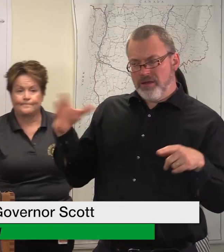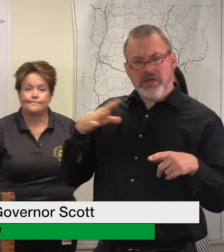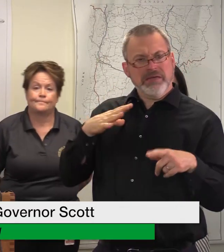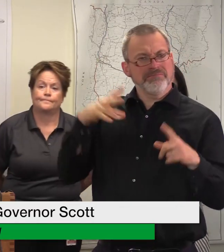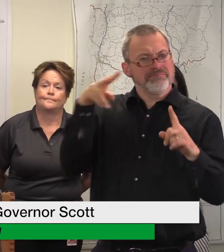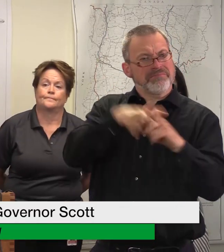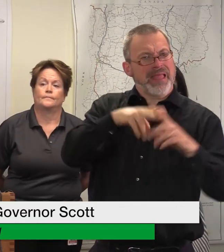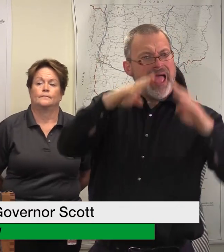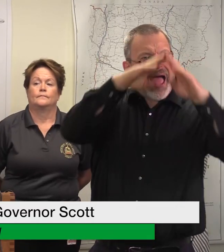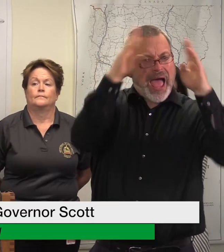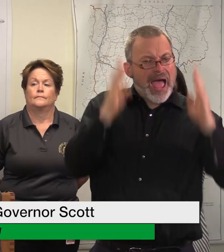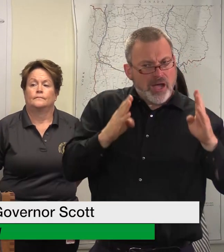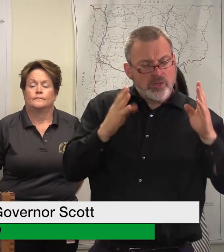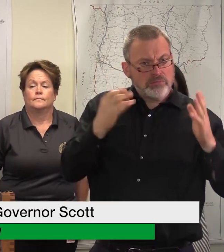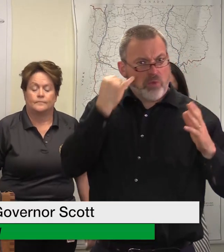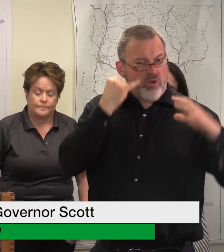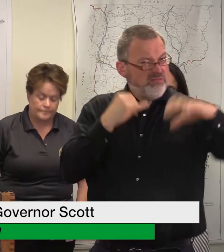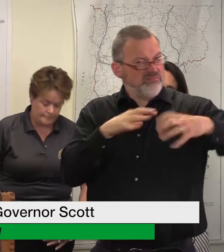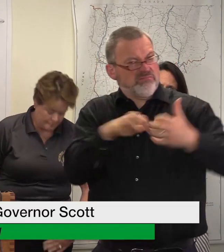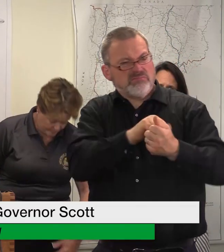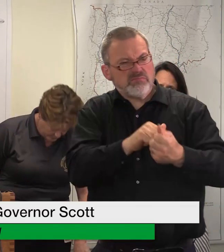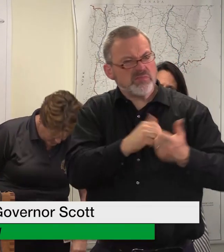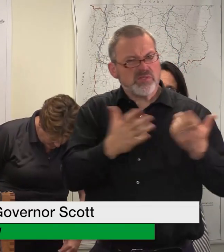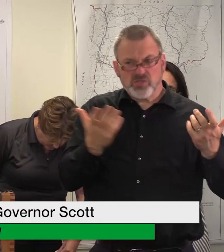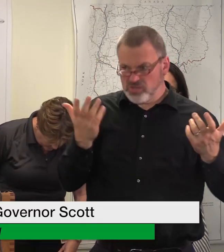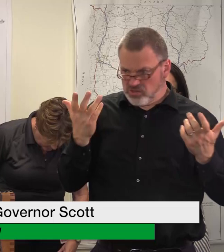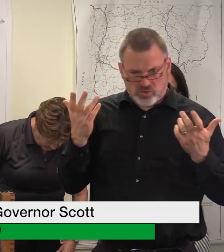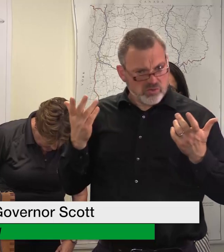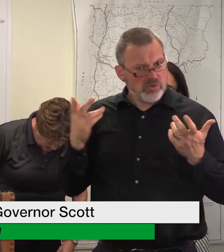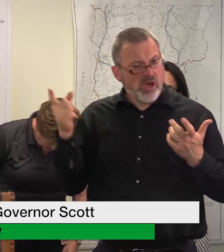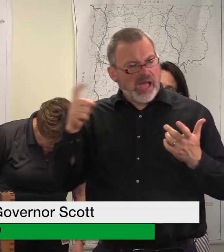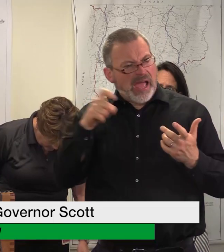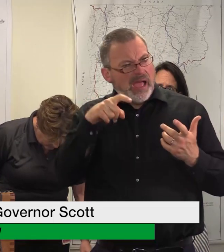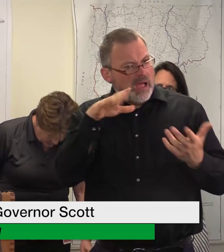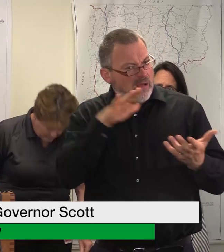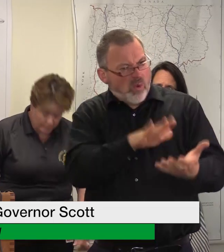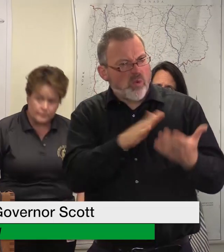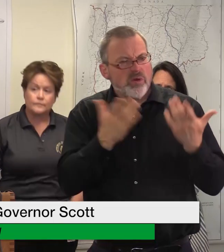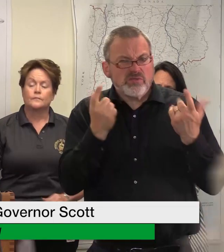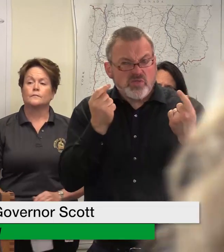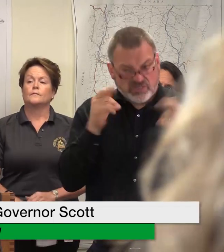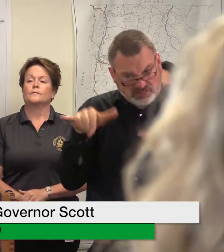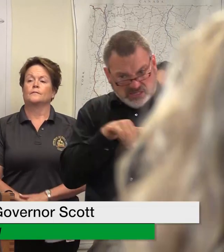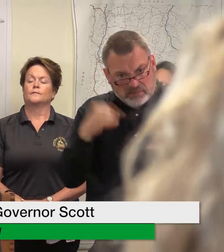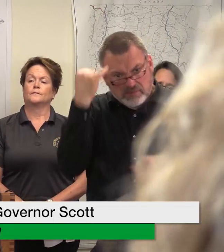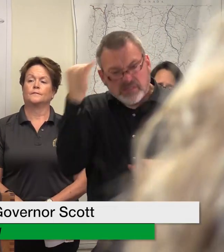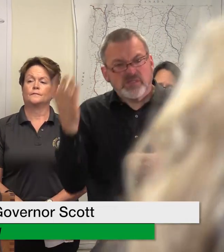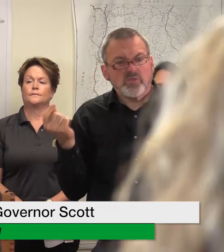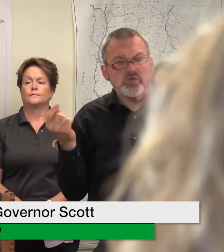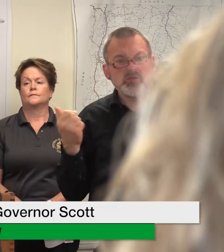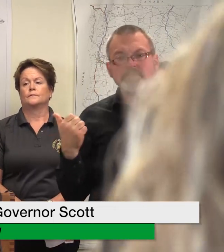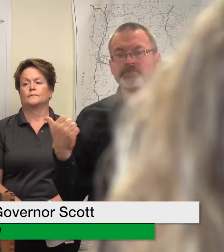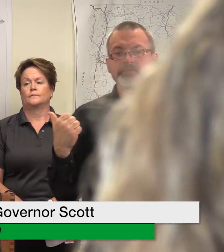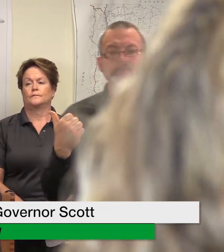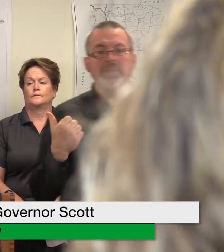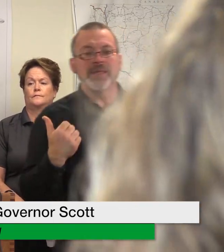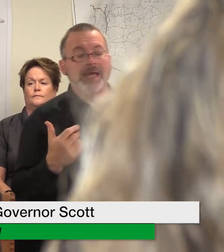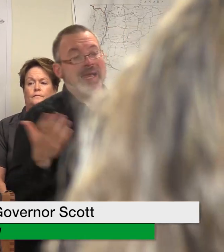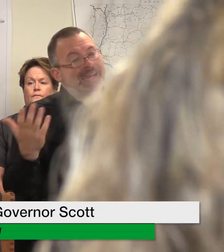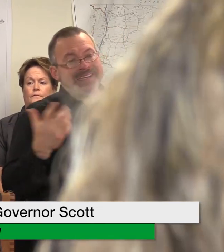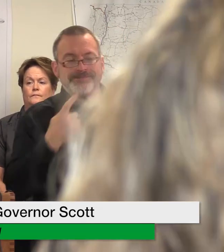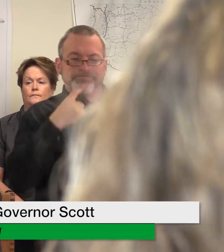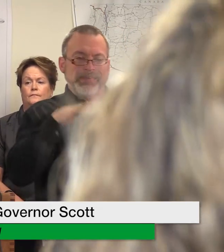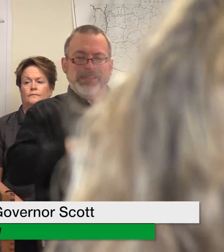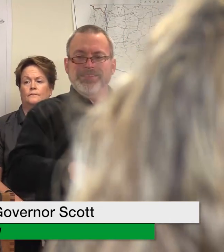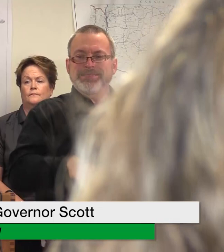things differently, you can't go back to where it was, because the danger is too great? I think we're going to have a balance in some respects. We're going to have